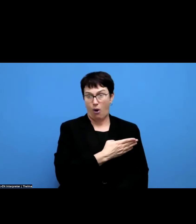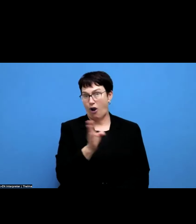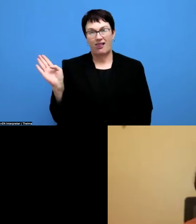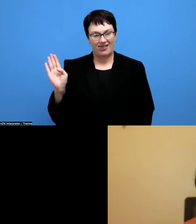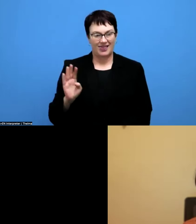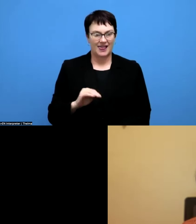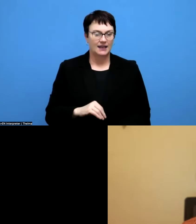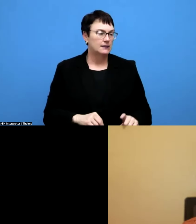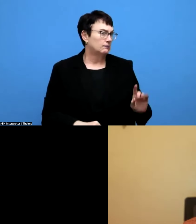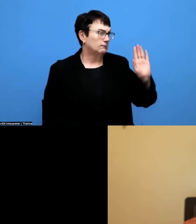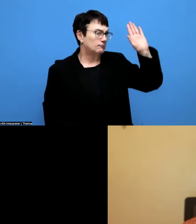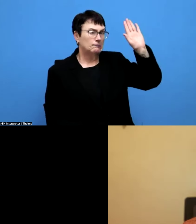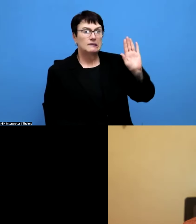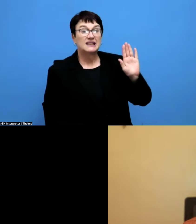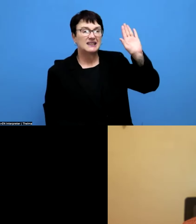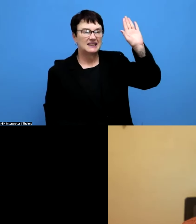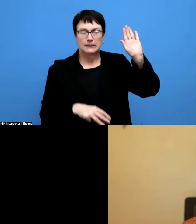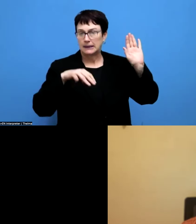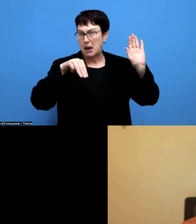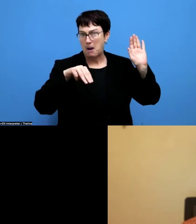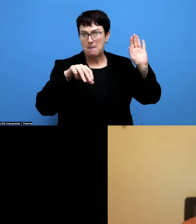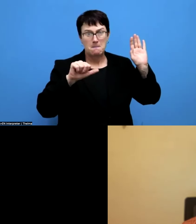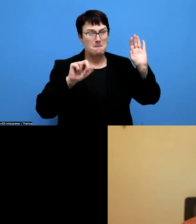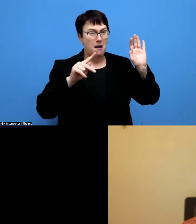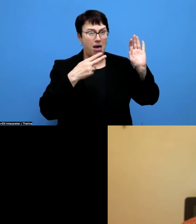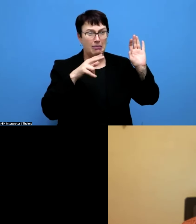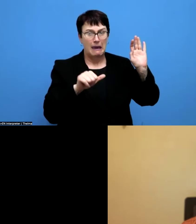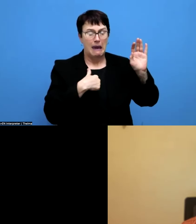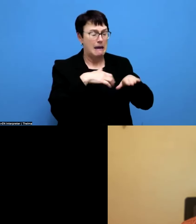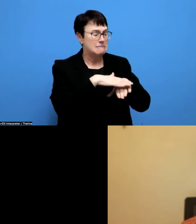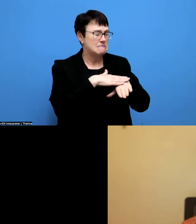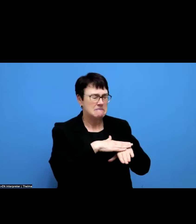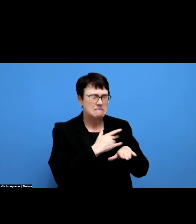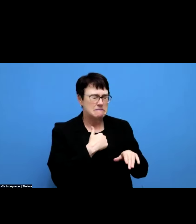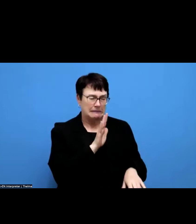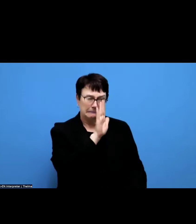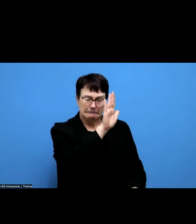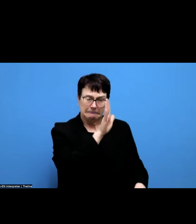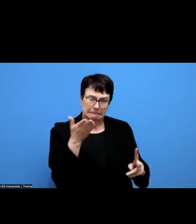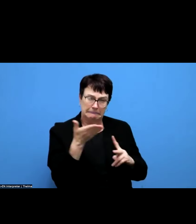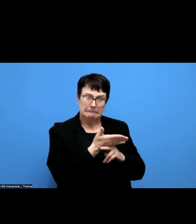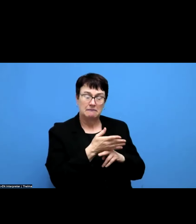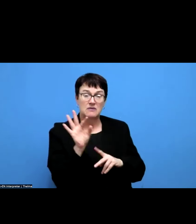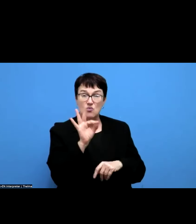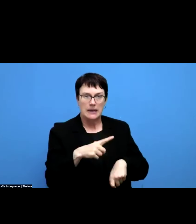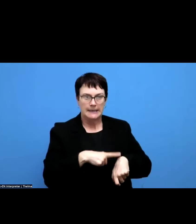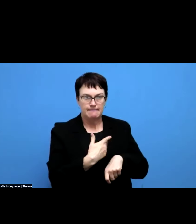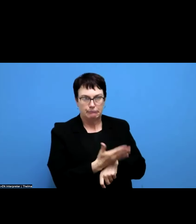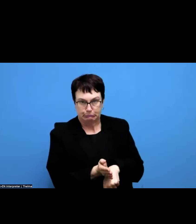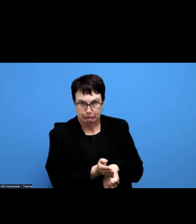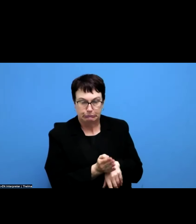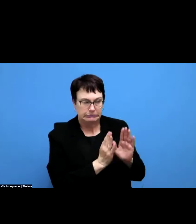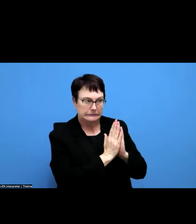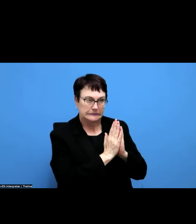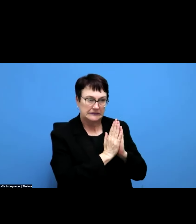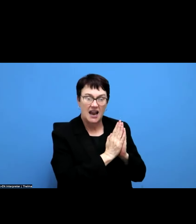Martha. I'm very sorry, but I have to ask you because we're quite at the end of the webinar. But thank you so much for